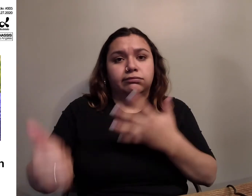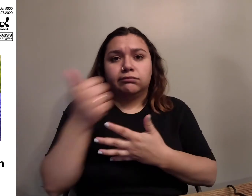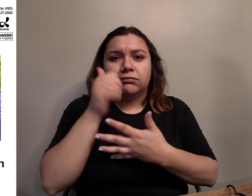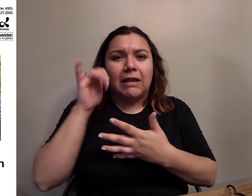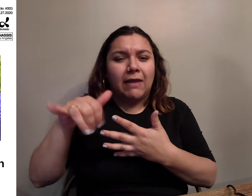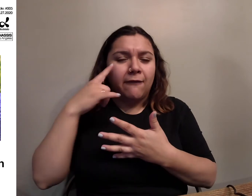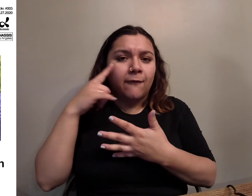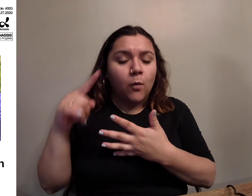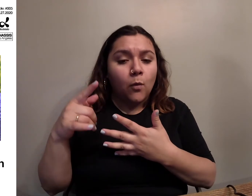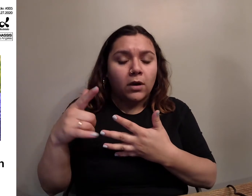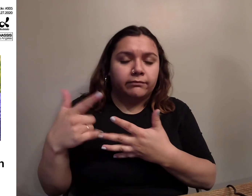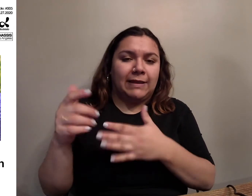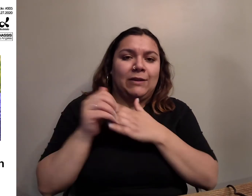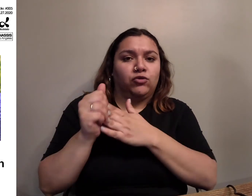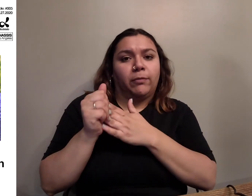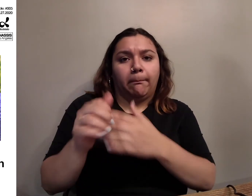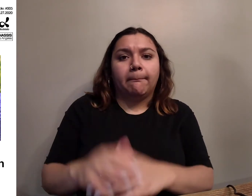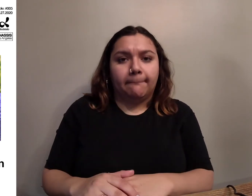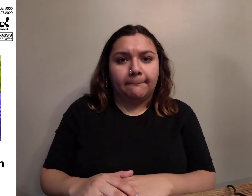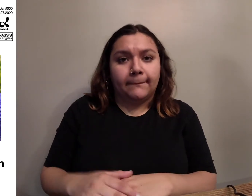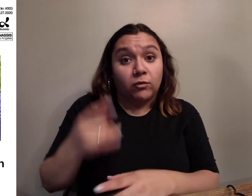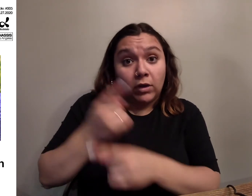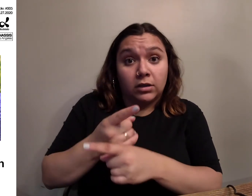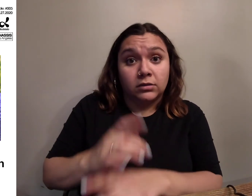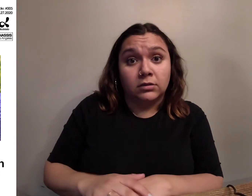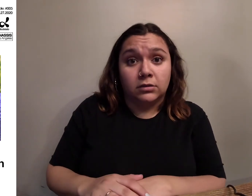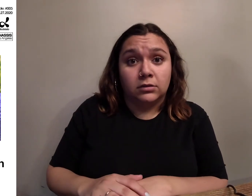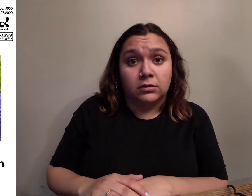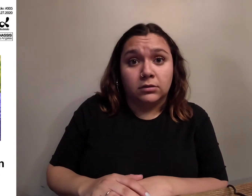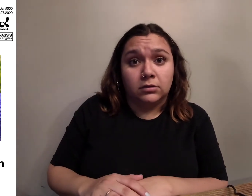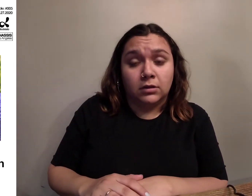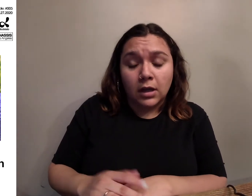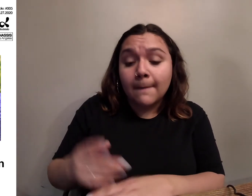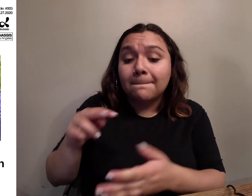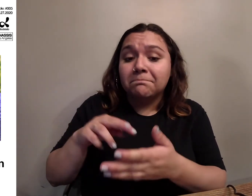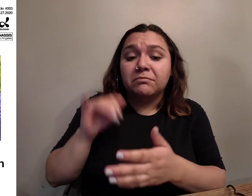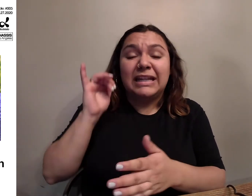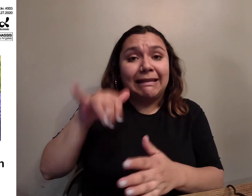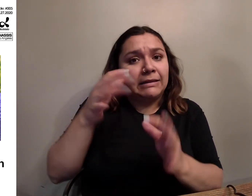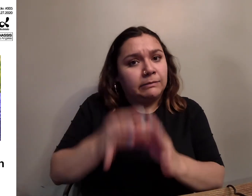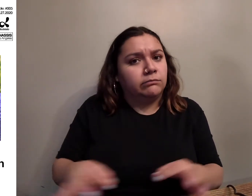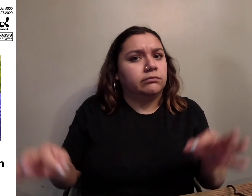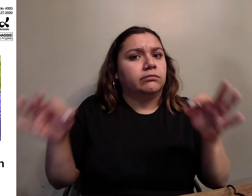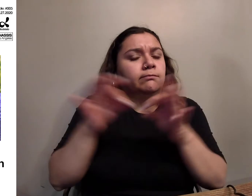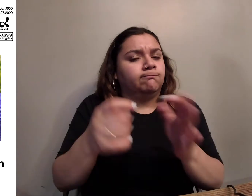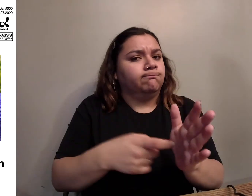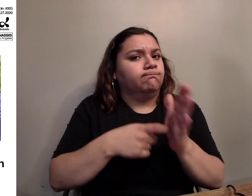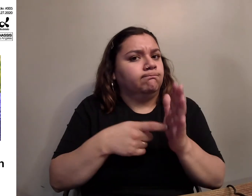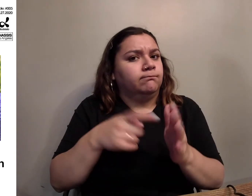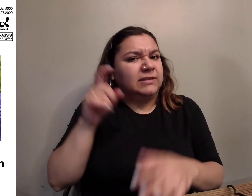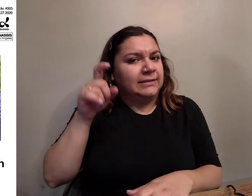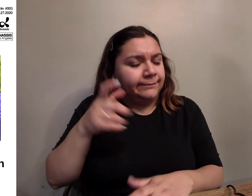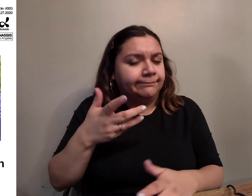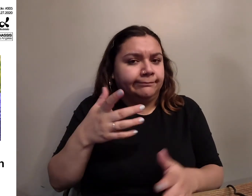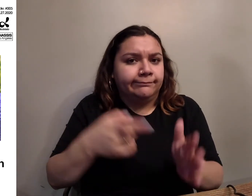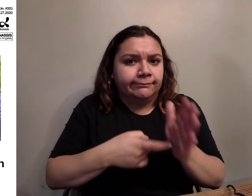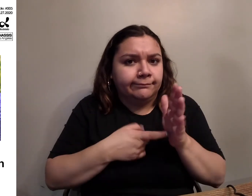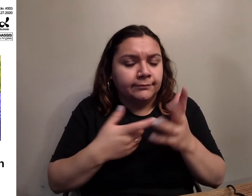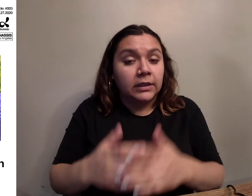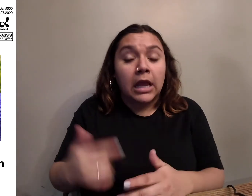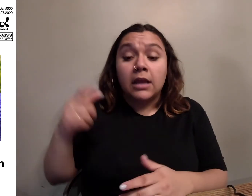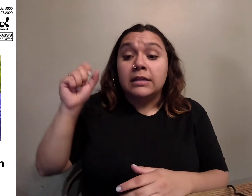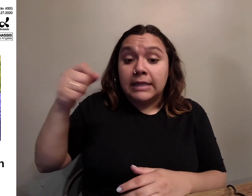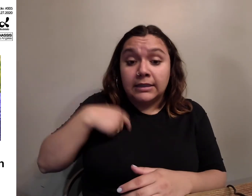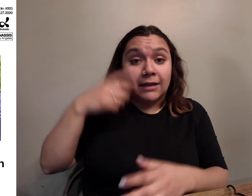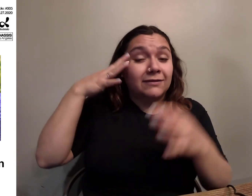of leadership, right? So that's crucial. And yes, I've